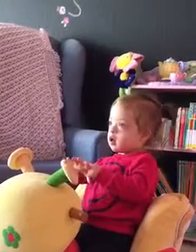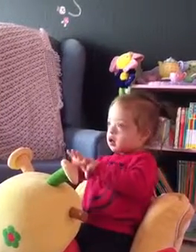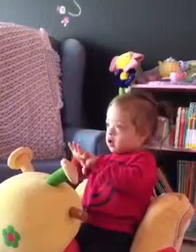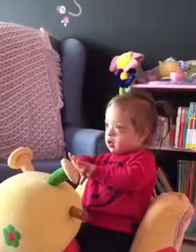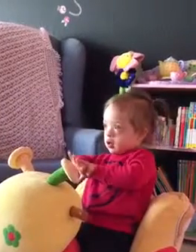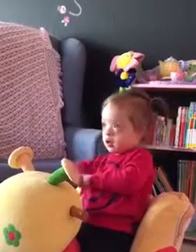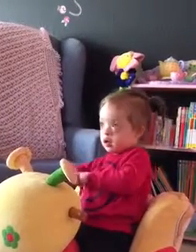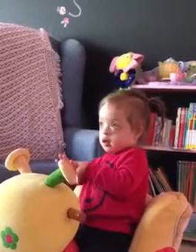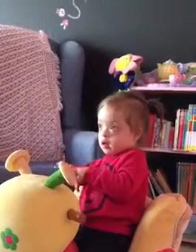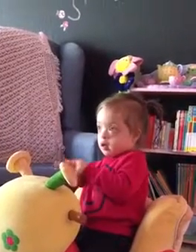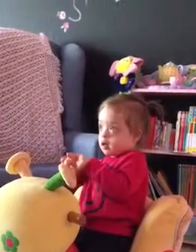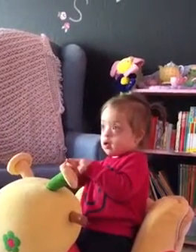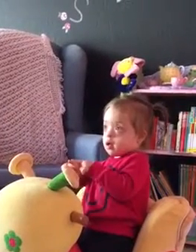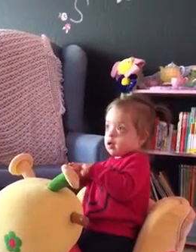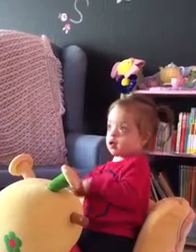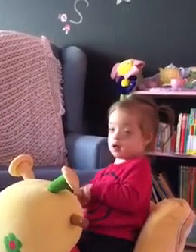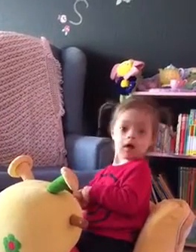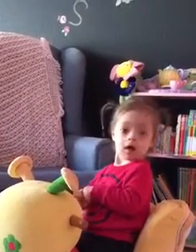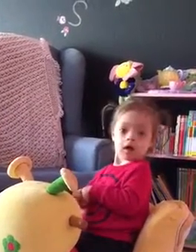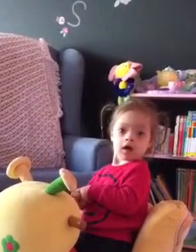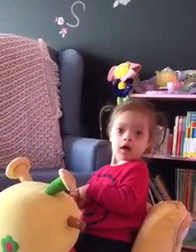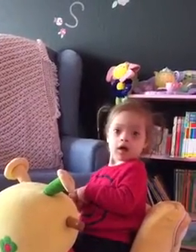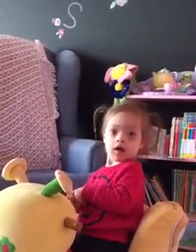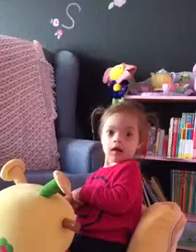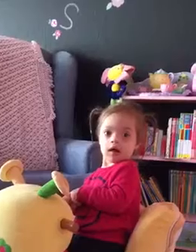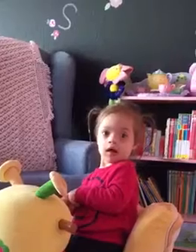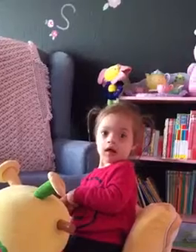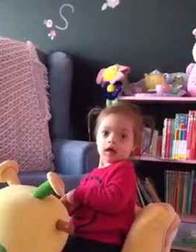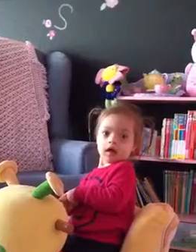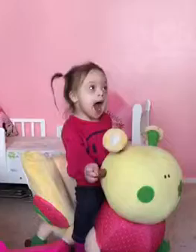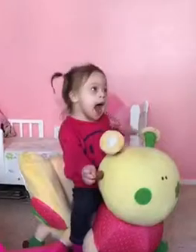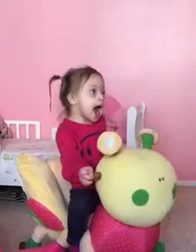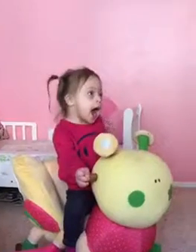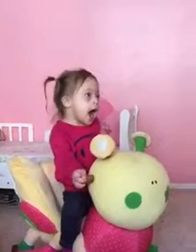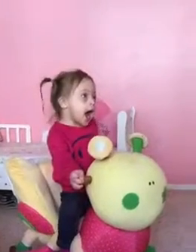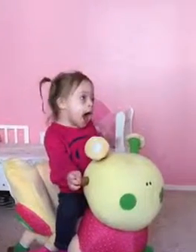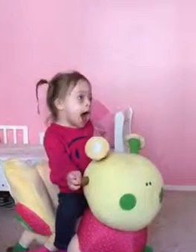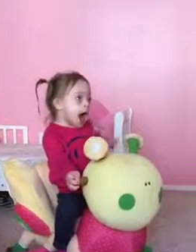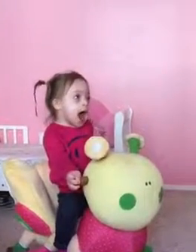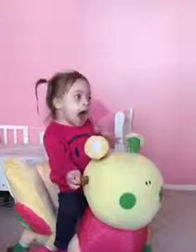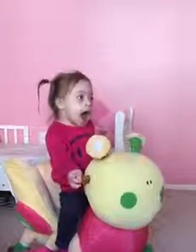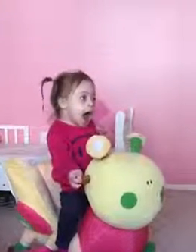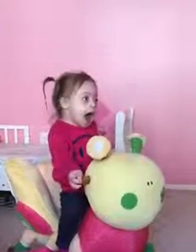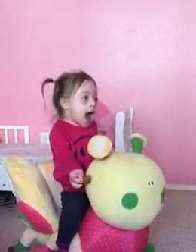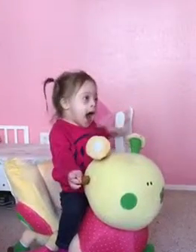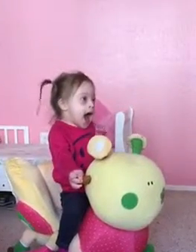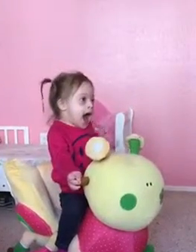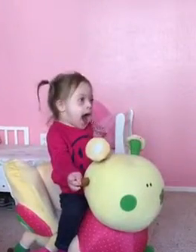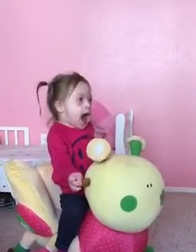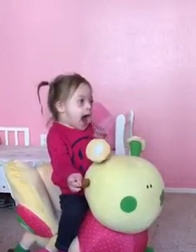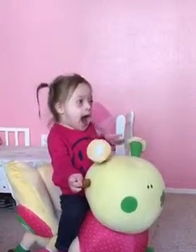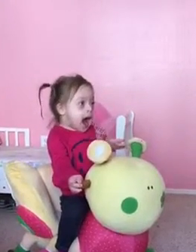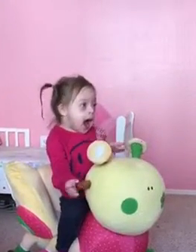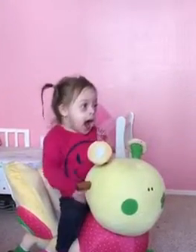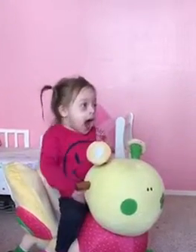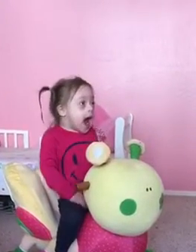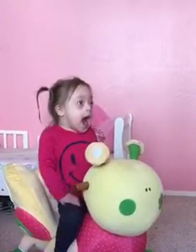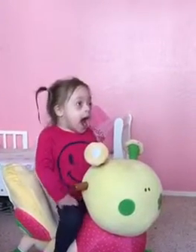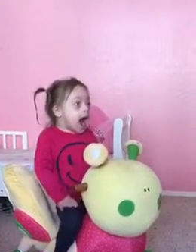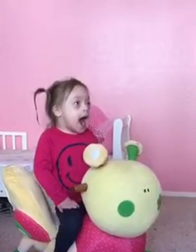Banana Can you sign banana? Oh, pat your legs or pat and snap Show me